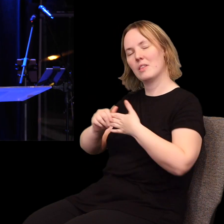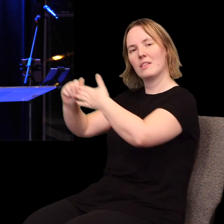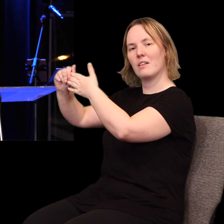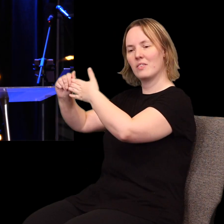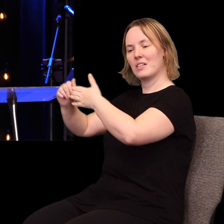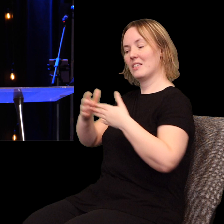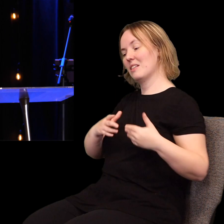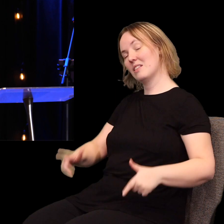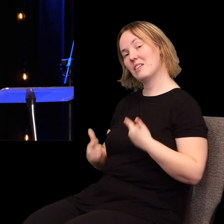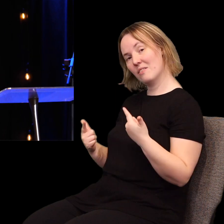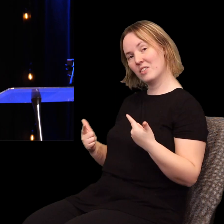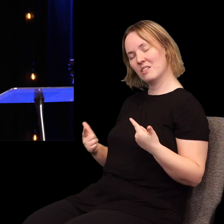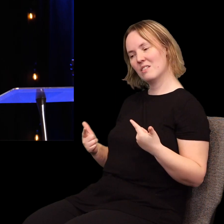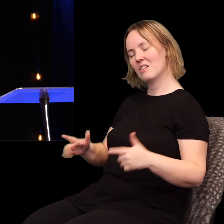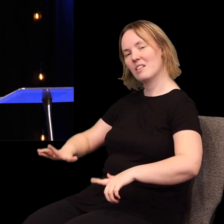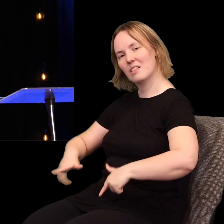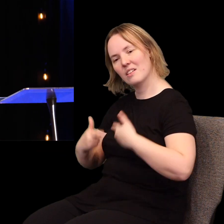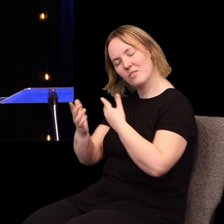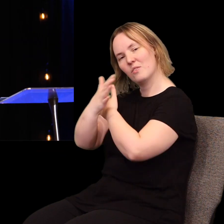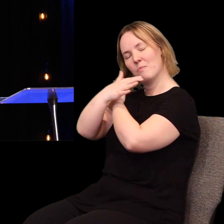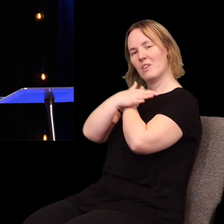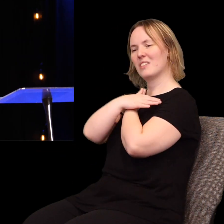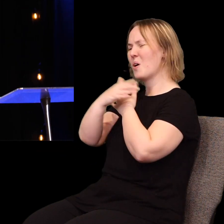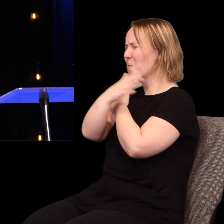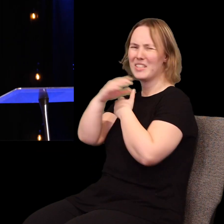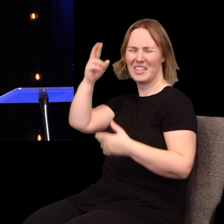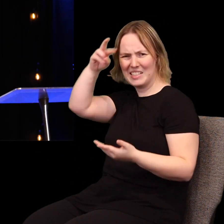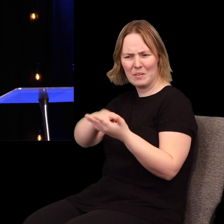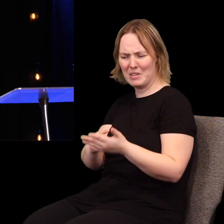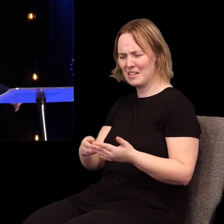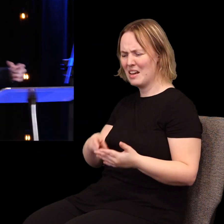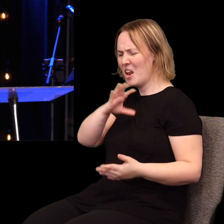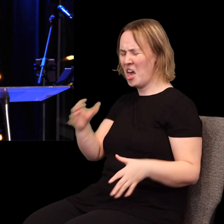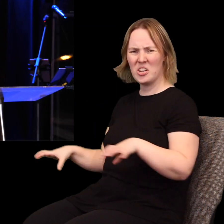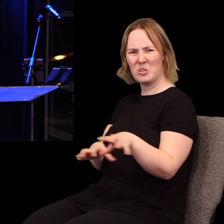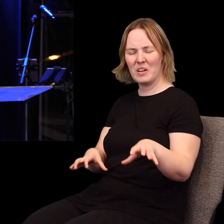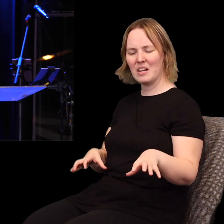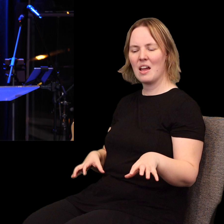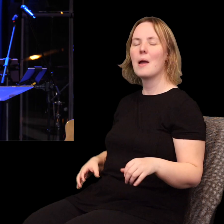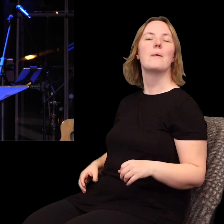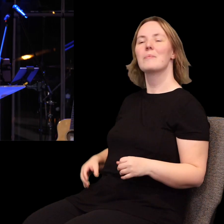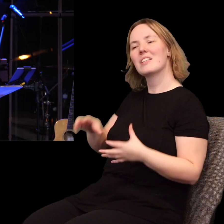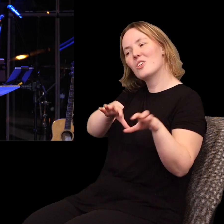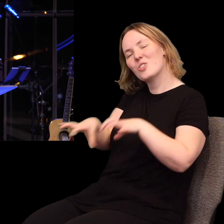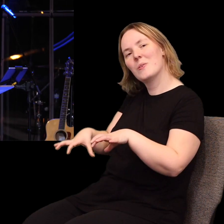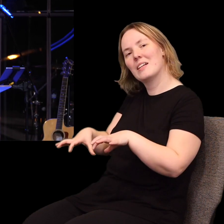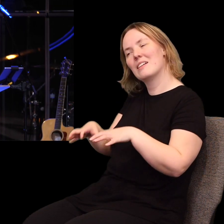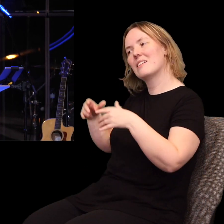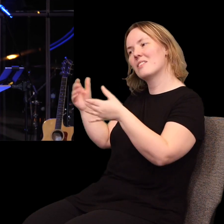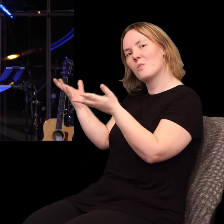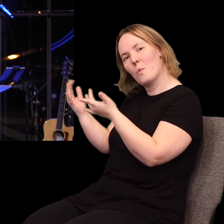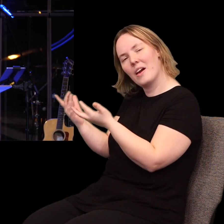life is a life that's lived from rest. Rest does not mean inactivity. Rest means that our activity is to hold